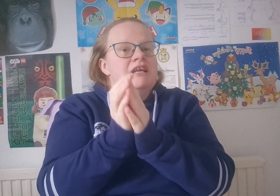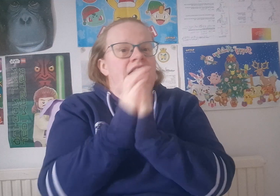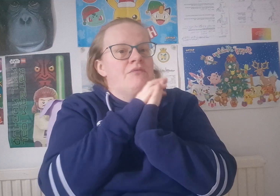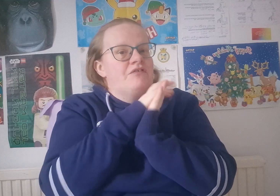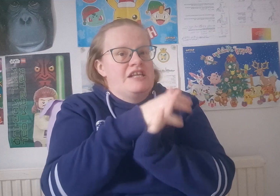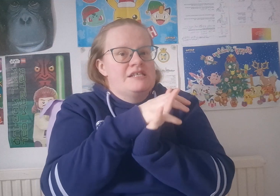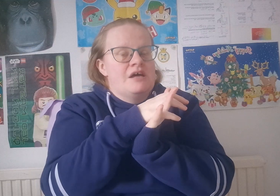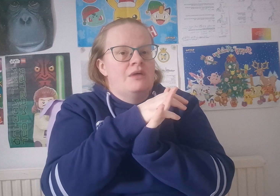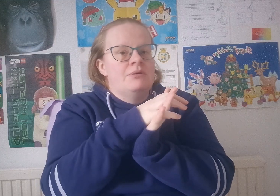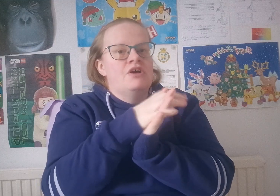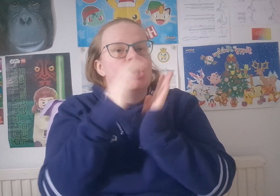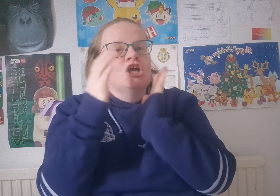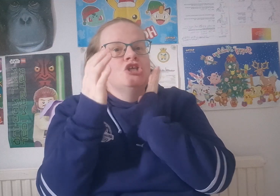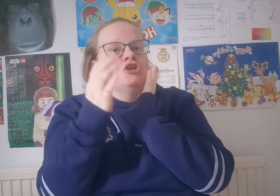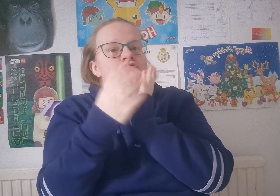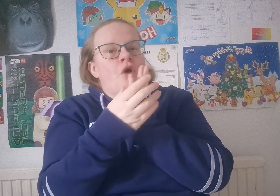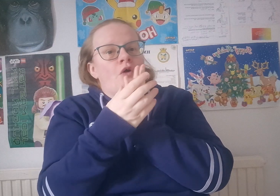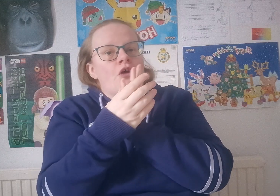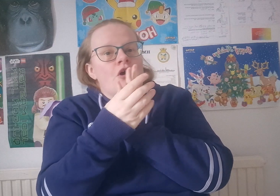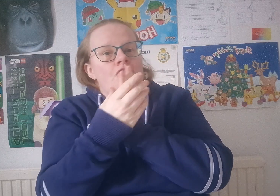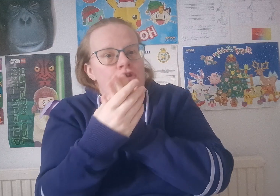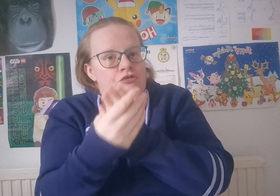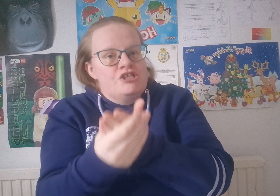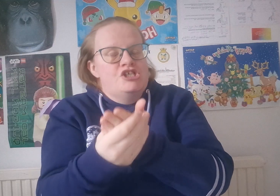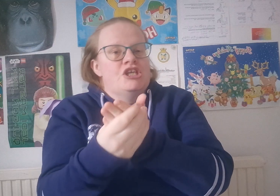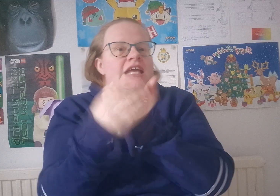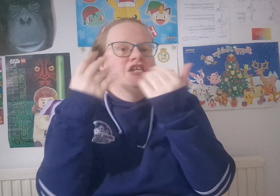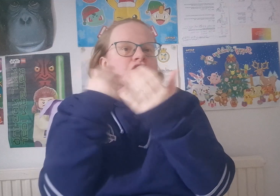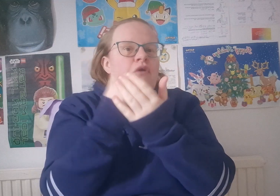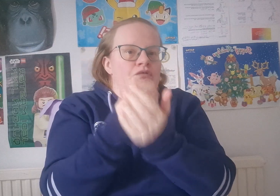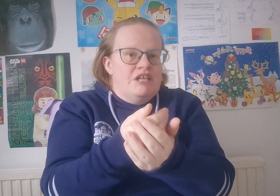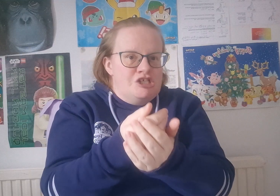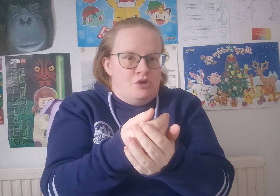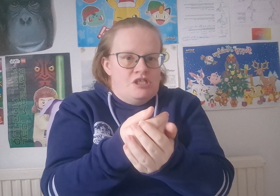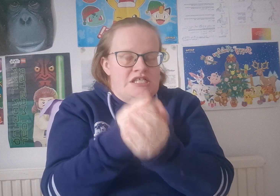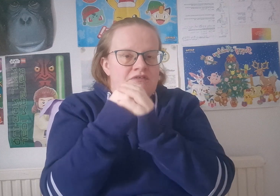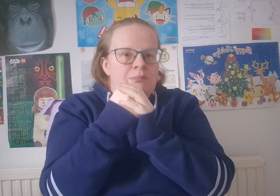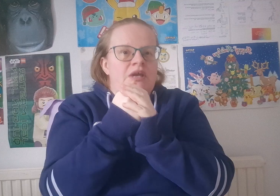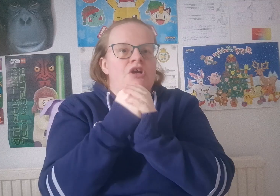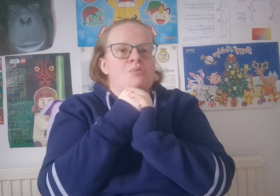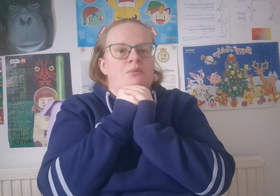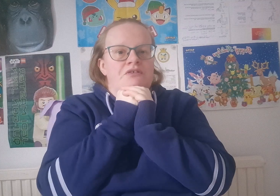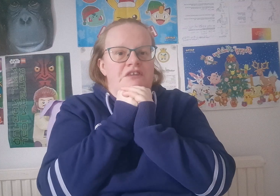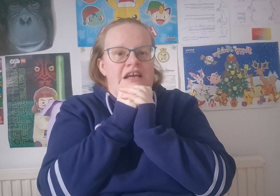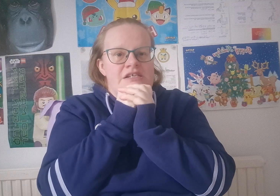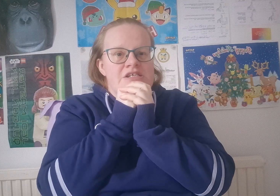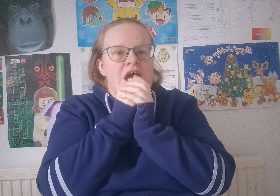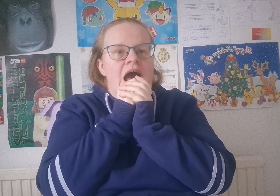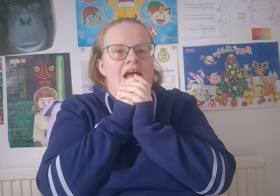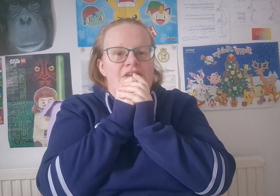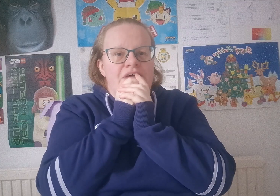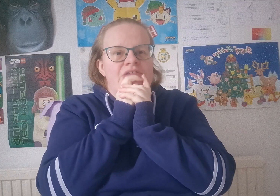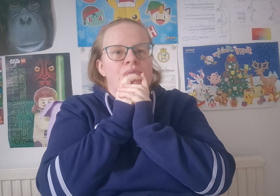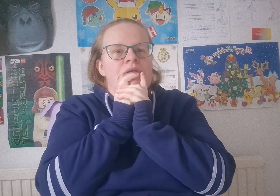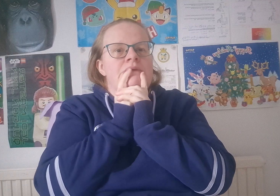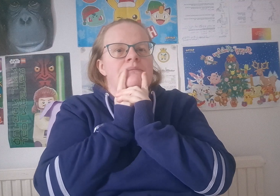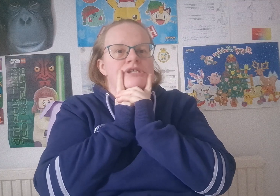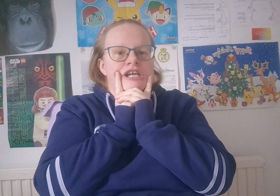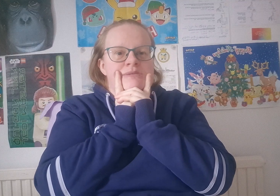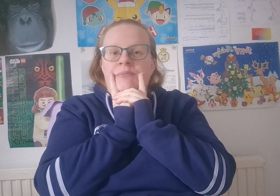It reflects the time period. You've got the Christian links, you've got the religiosity of the period well reflected, and the fact that William Shakespeare